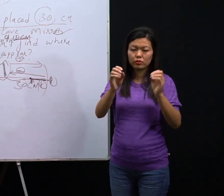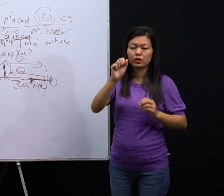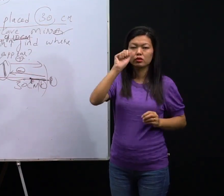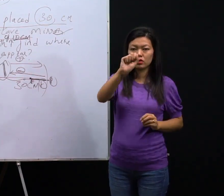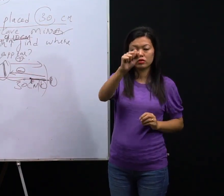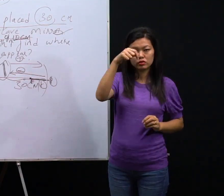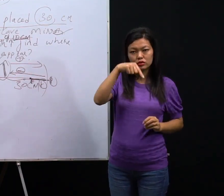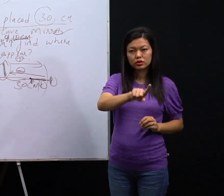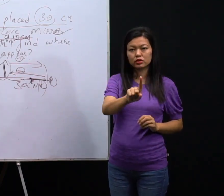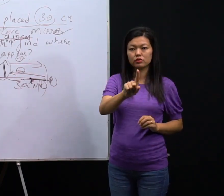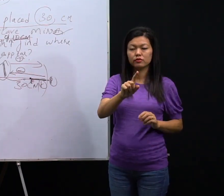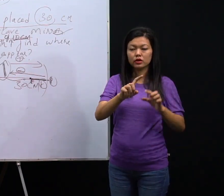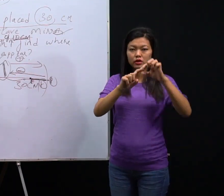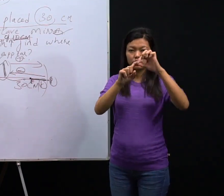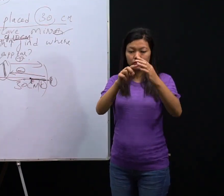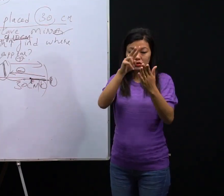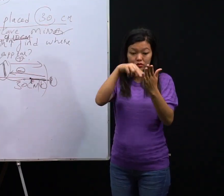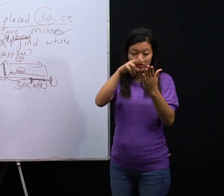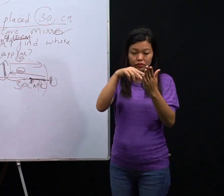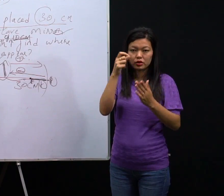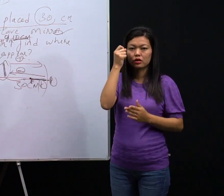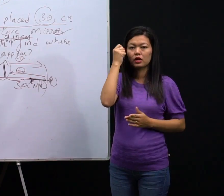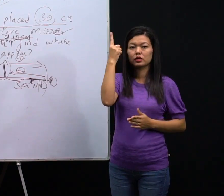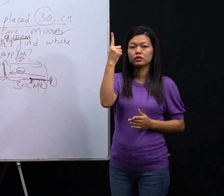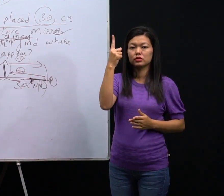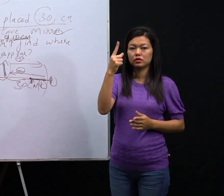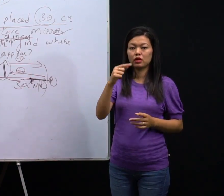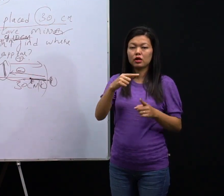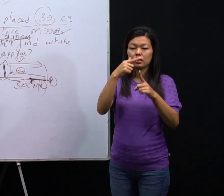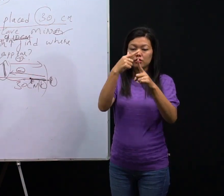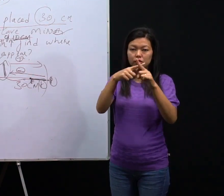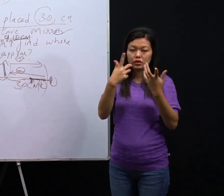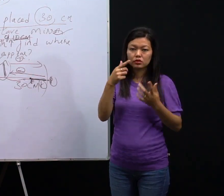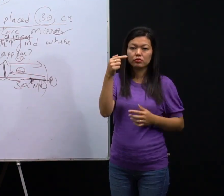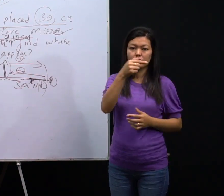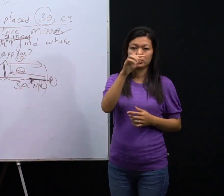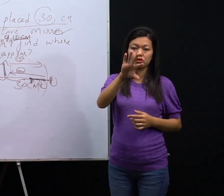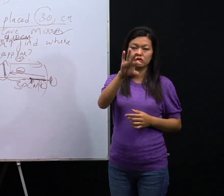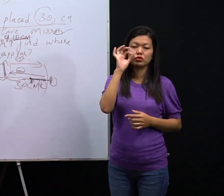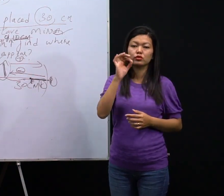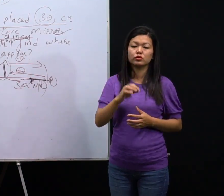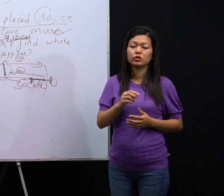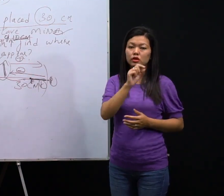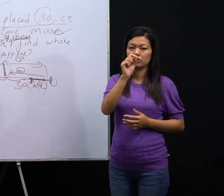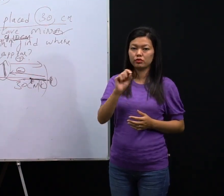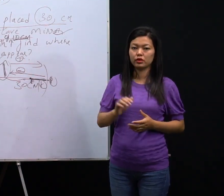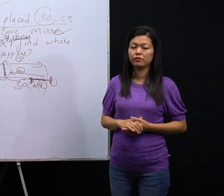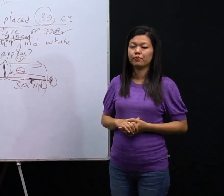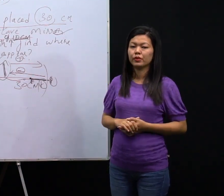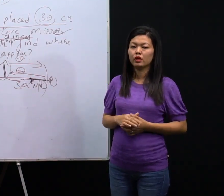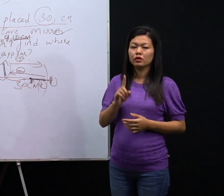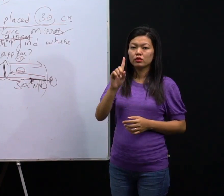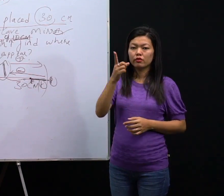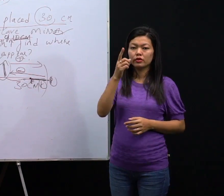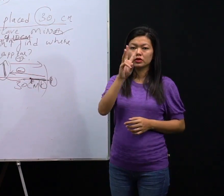to read the question and then we have to write the sign accordingly. So now we have here minus 30 centimeter